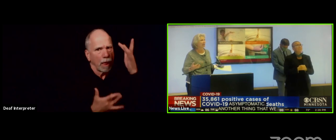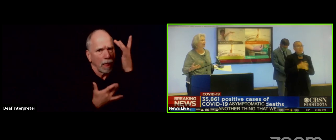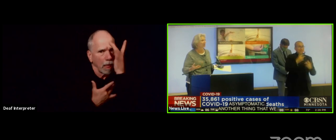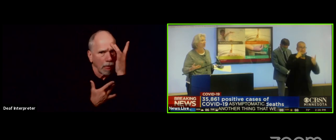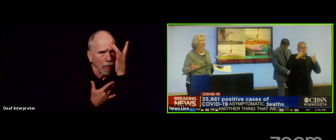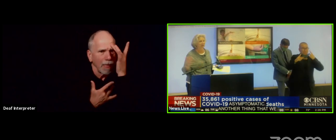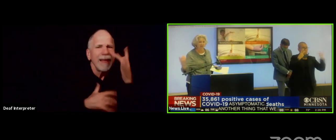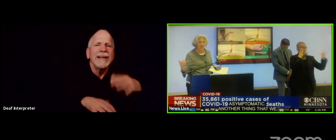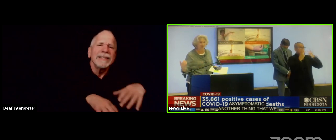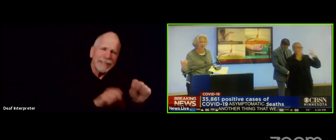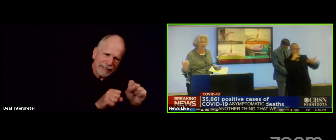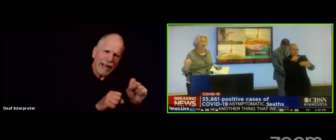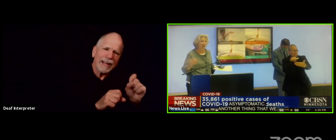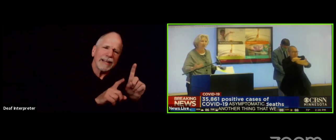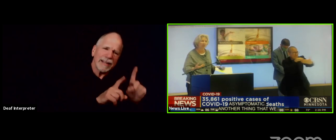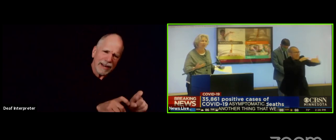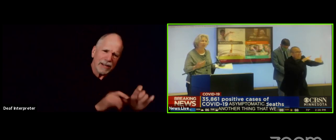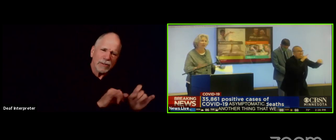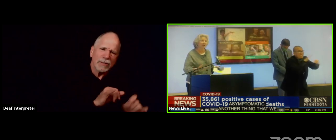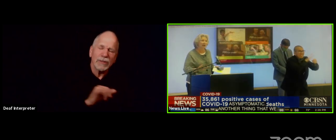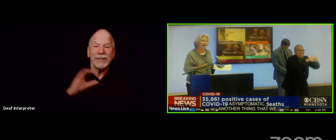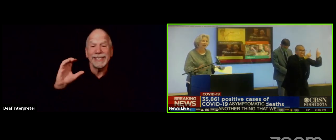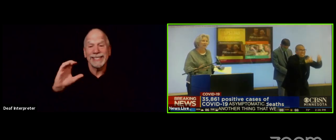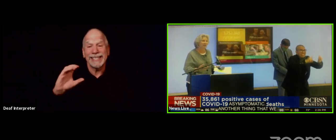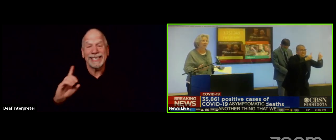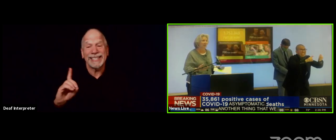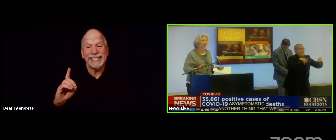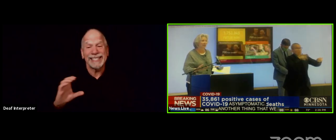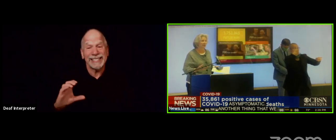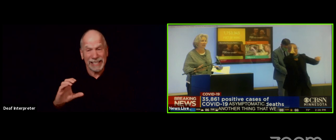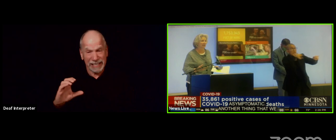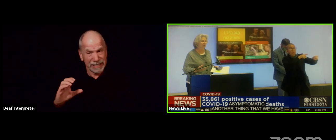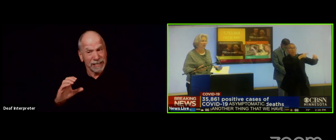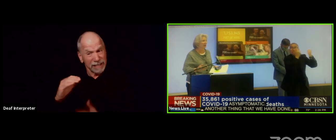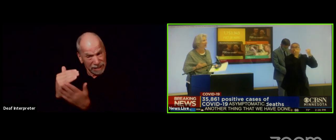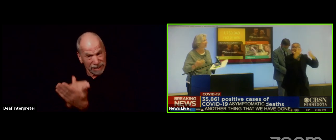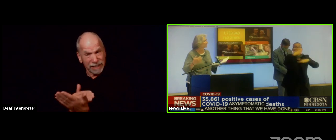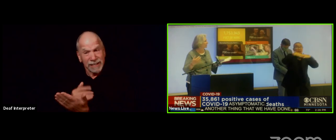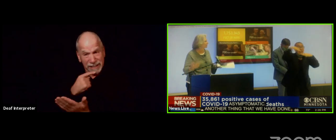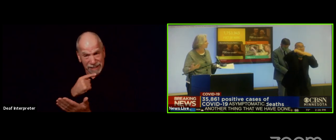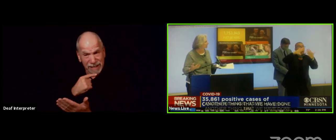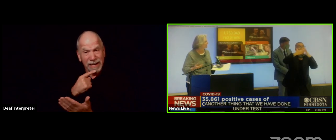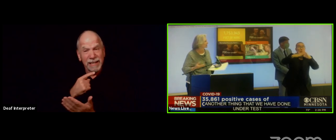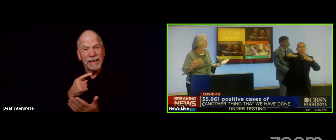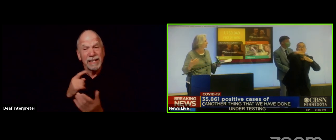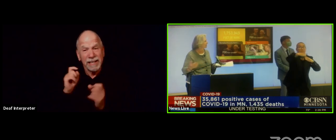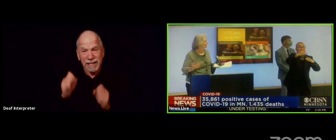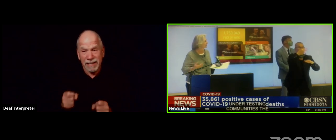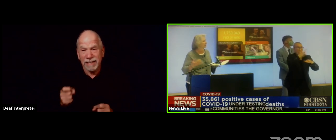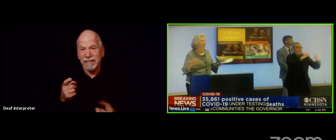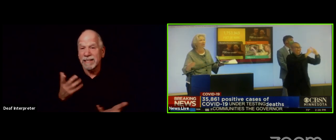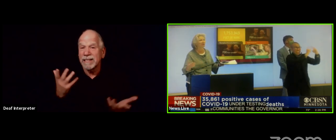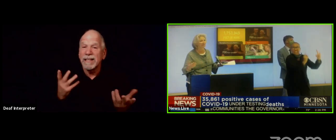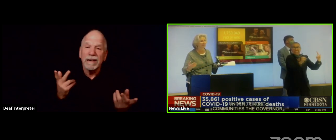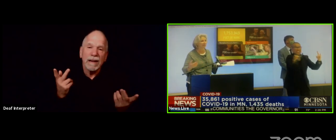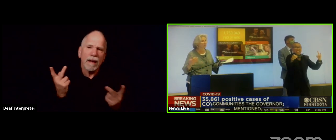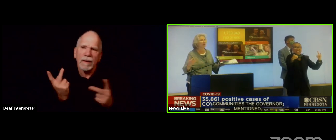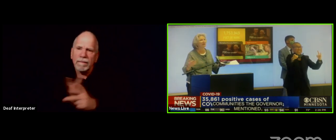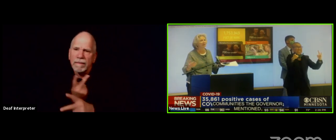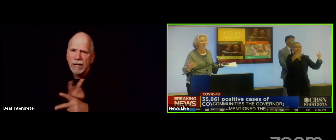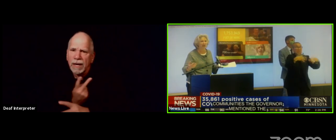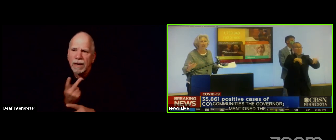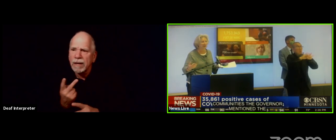under-tested communities. The governor just mentioned the urban indigenous community testing this weekend. The 4 sites that were up for each of